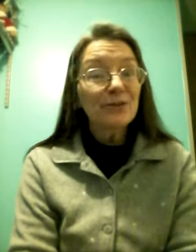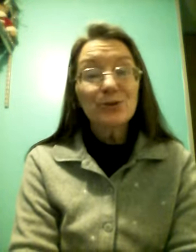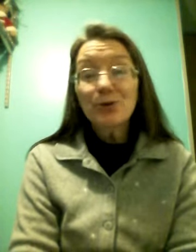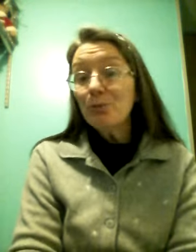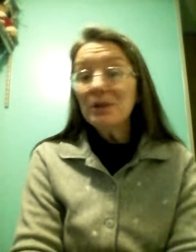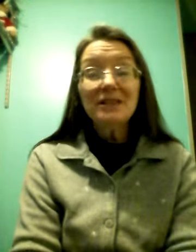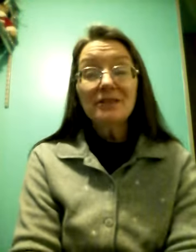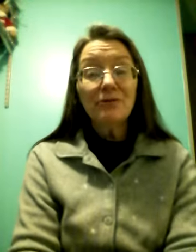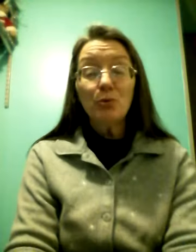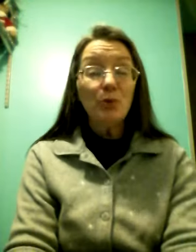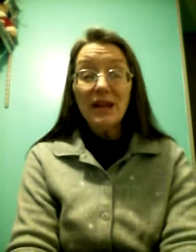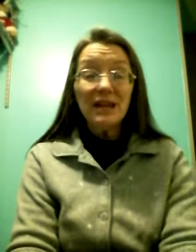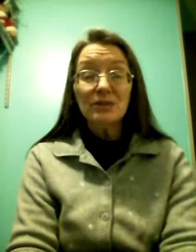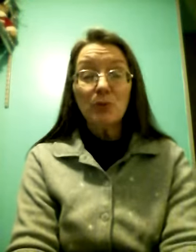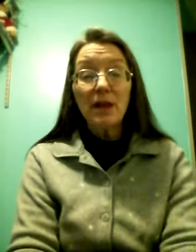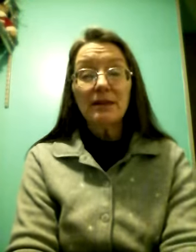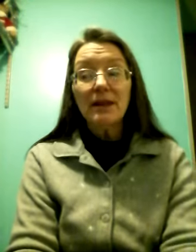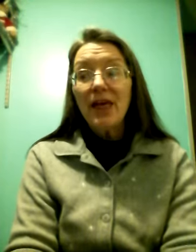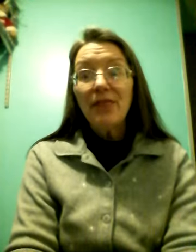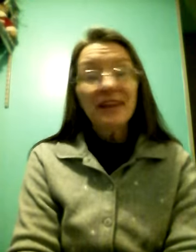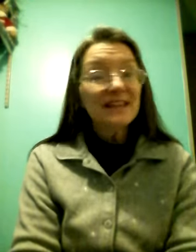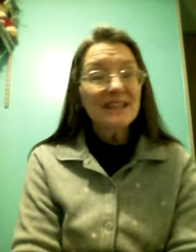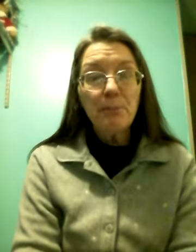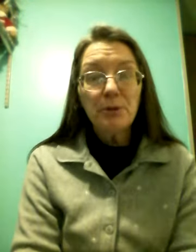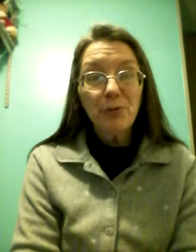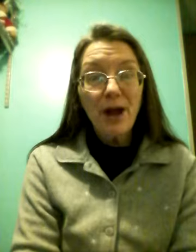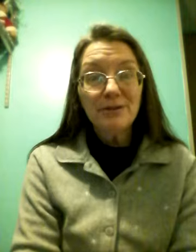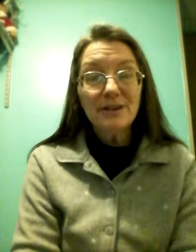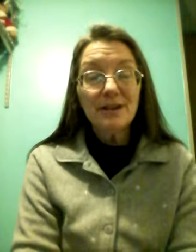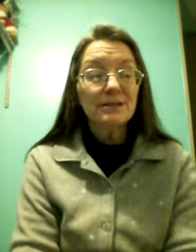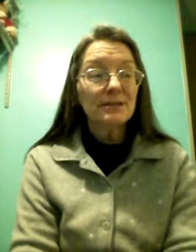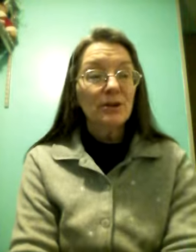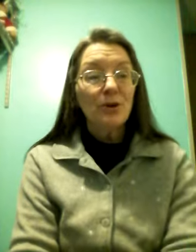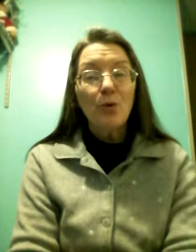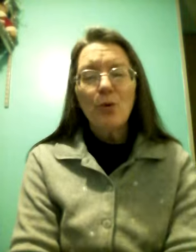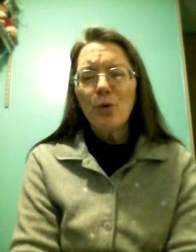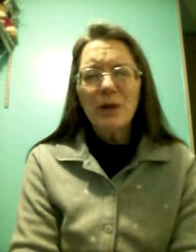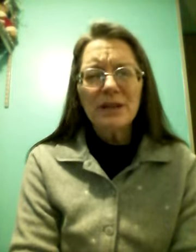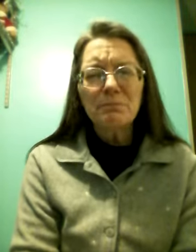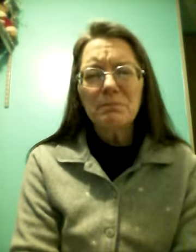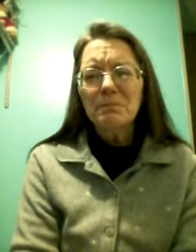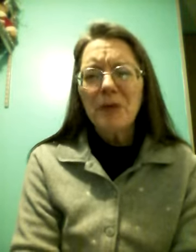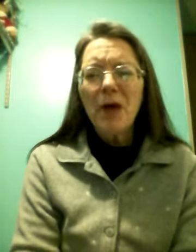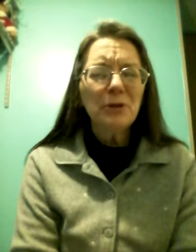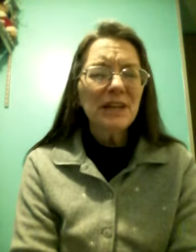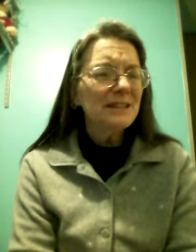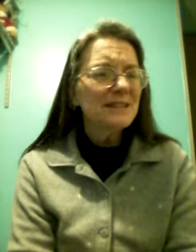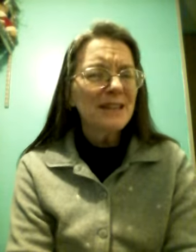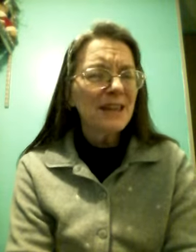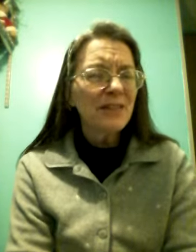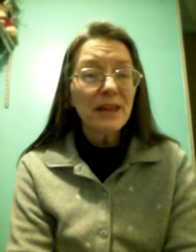so many different ways when things happen around us, or when other kids say